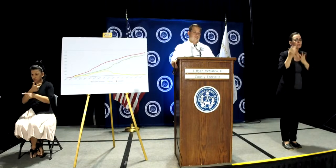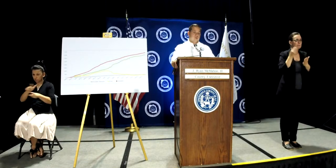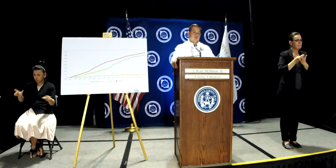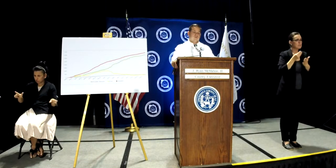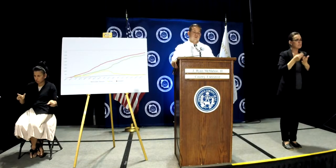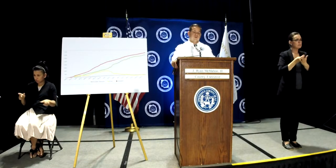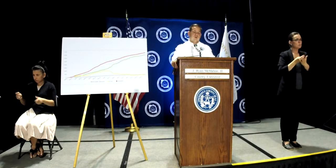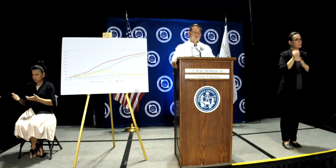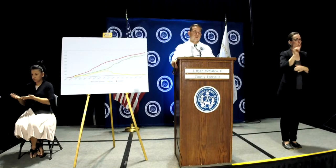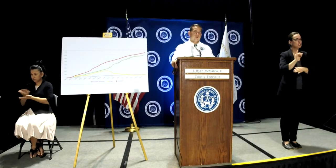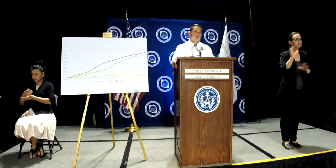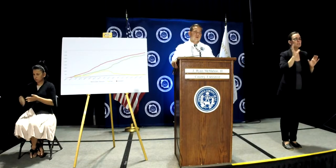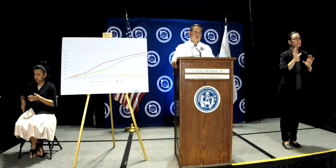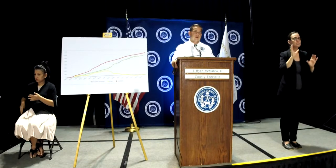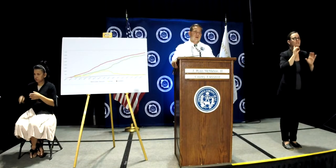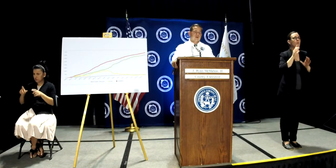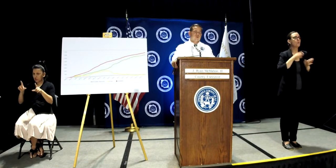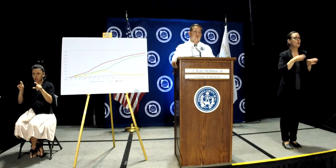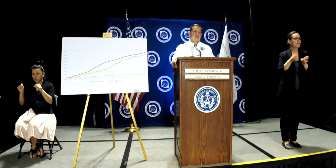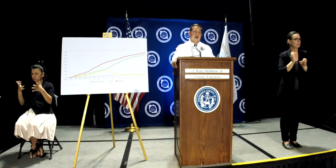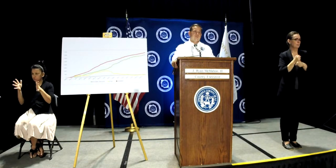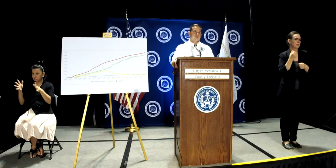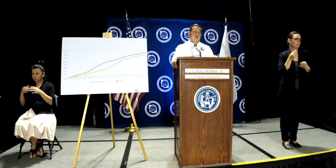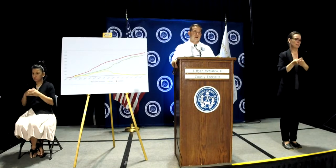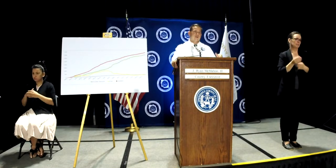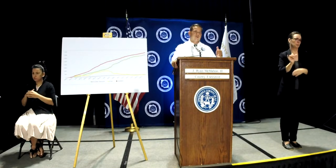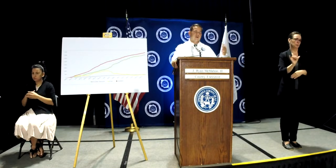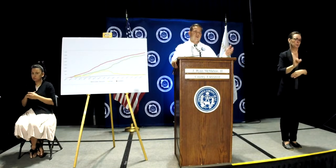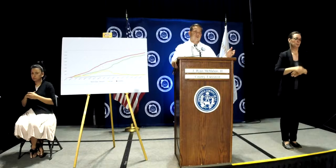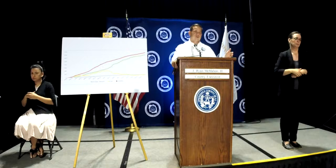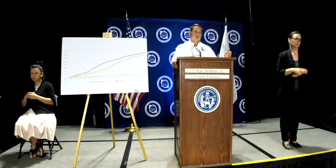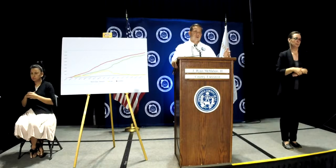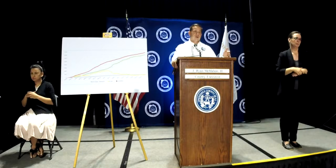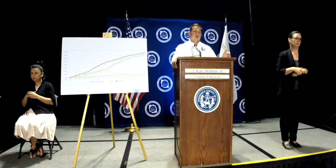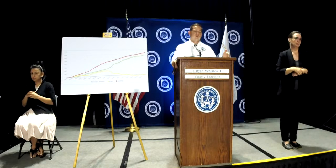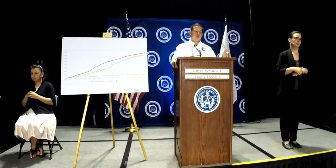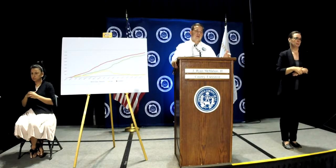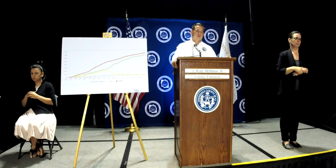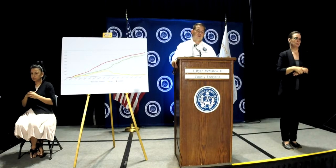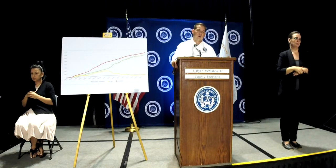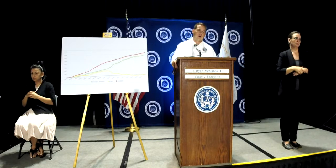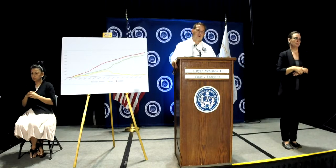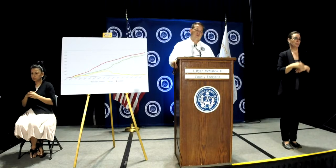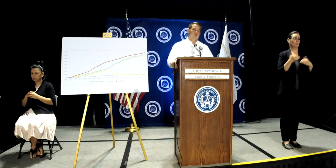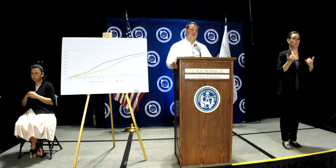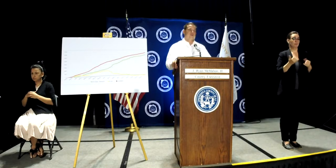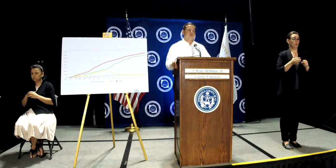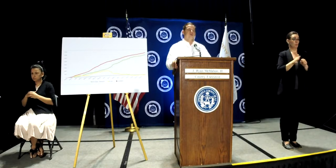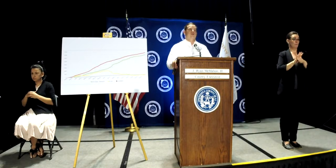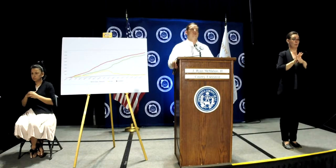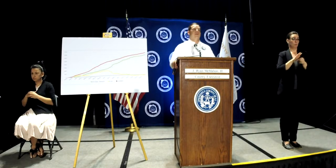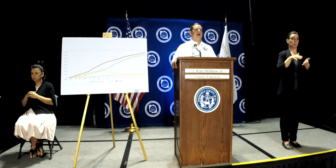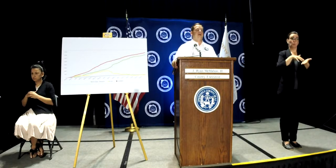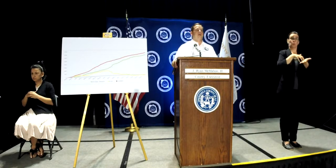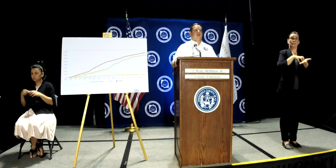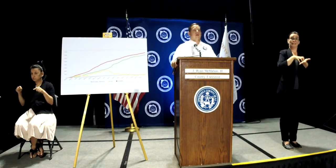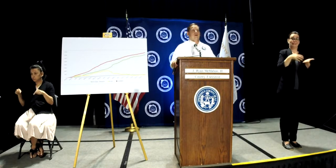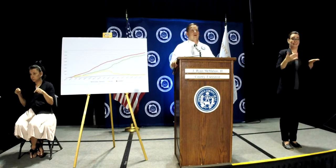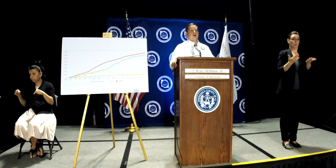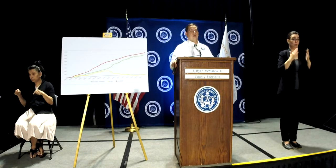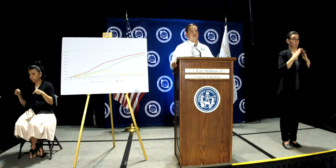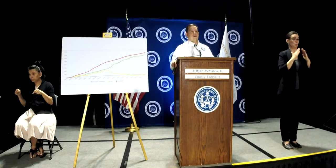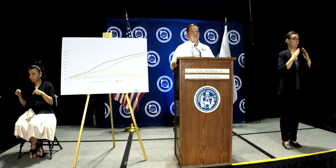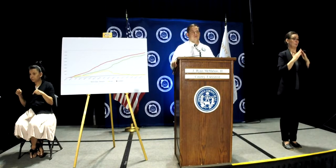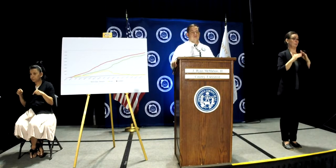The ability, if we don't, Andrew, what's going to happen is right now the virus is weakened from where it is. So even with your symptomatic